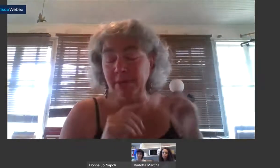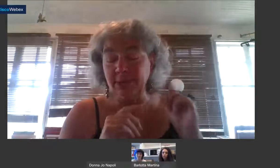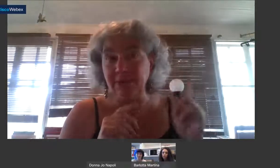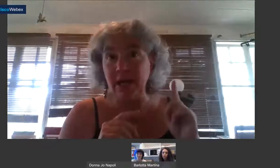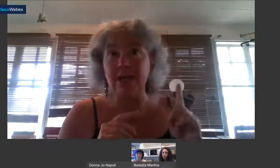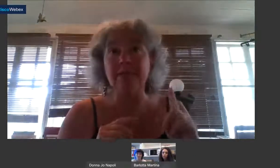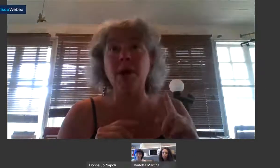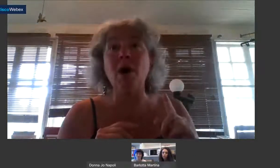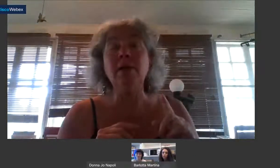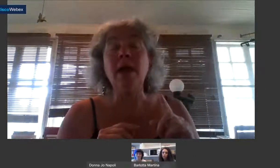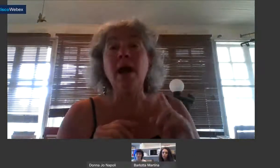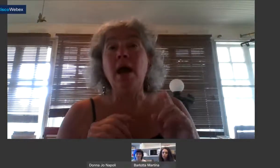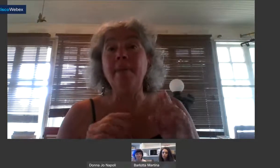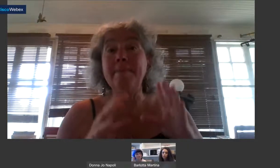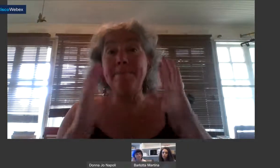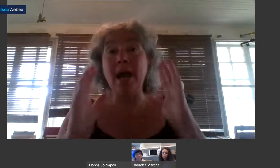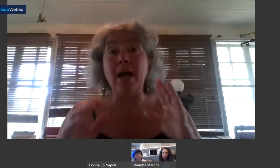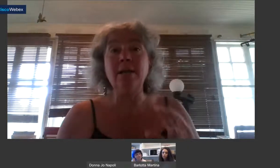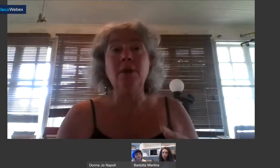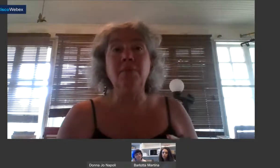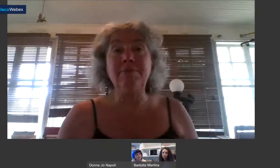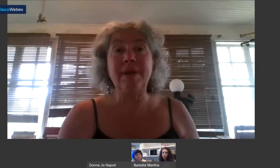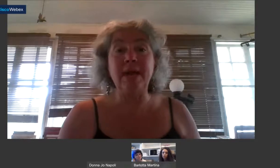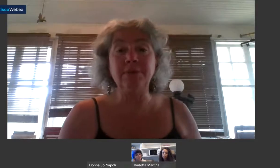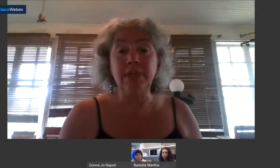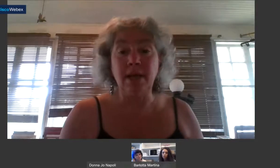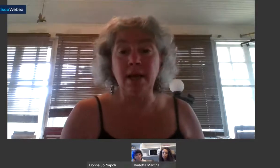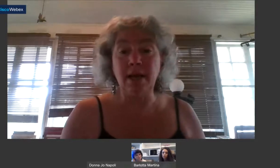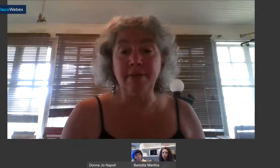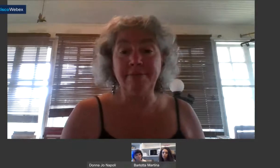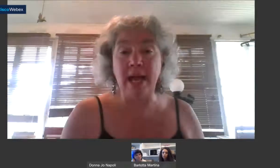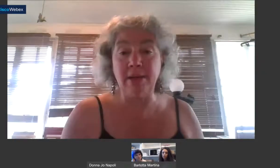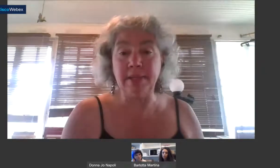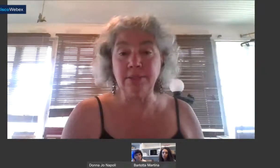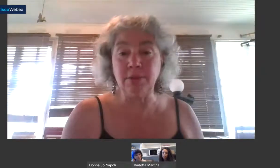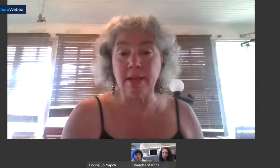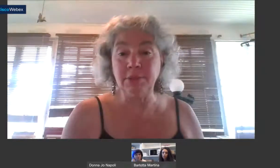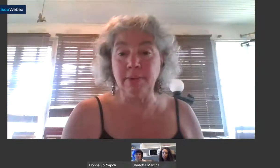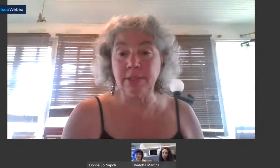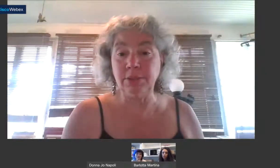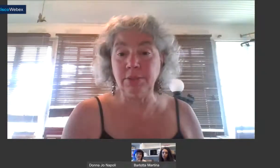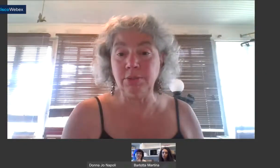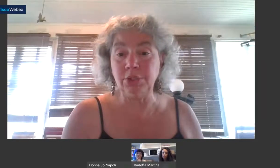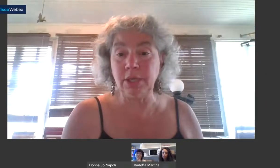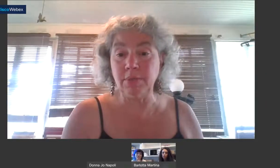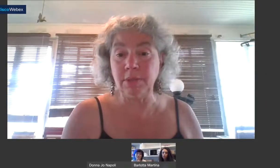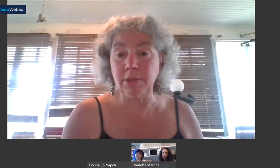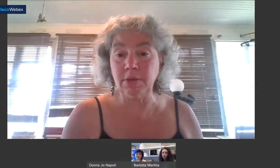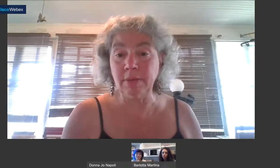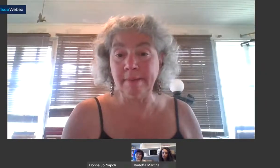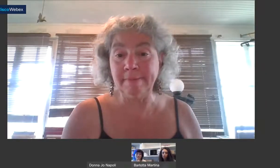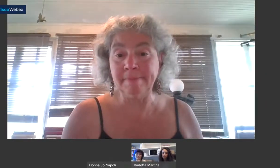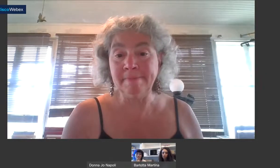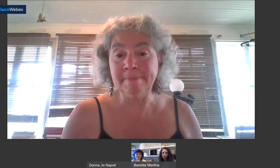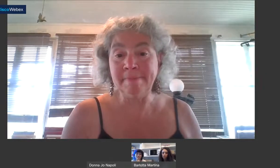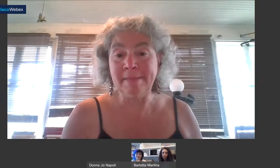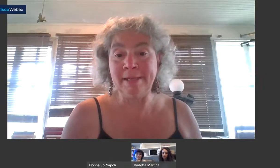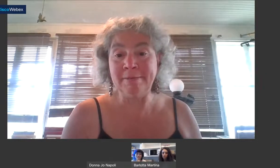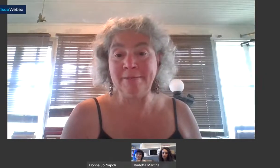was very small, but we found the following. So I'm going to share with you. And I